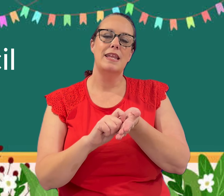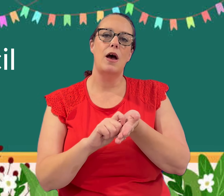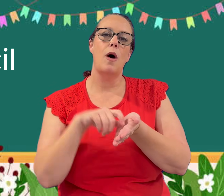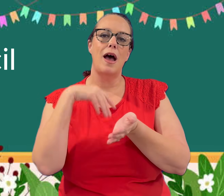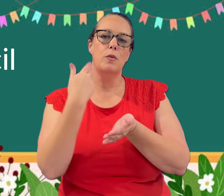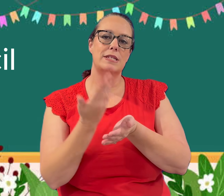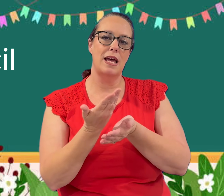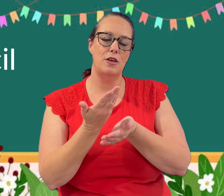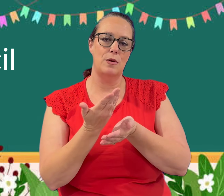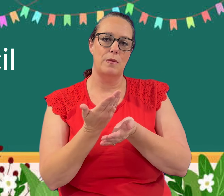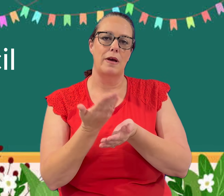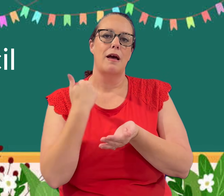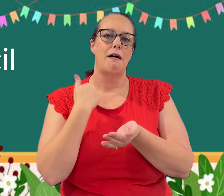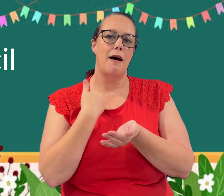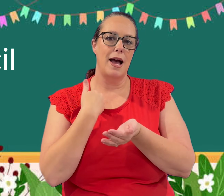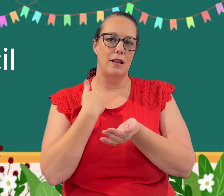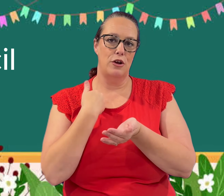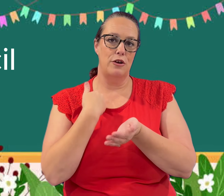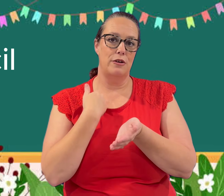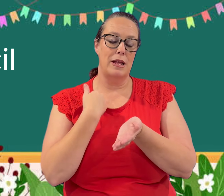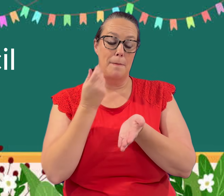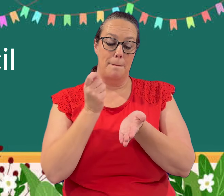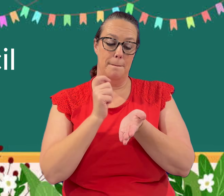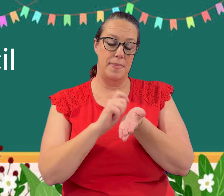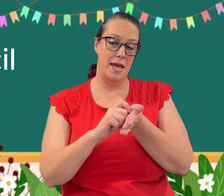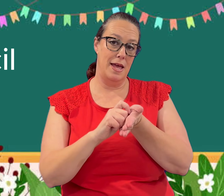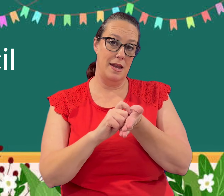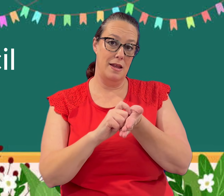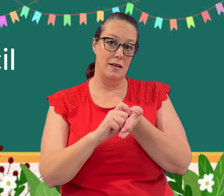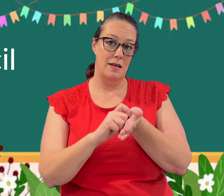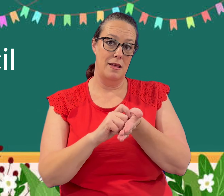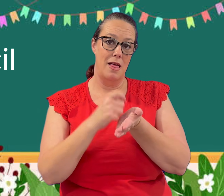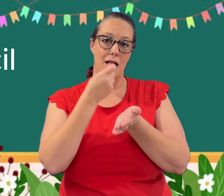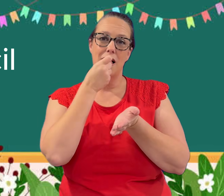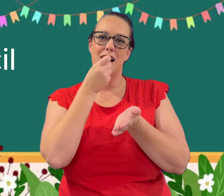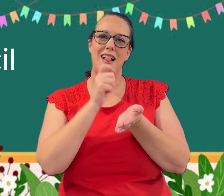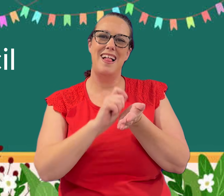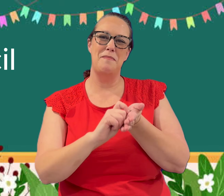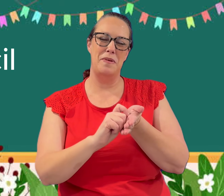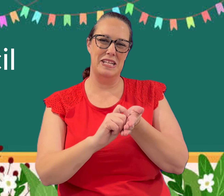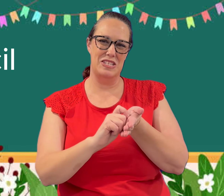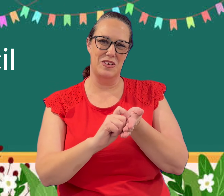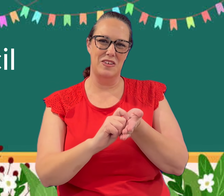Now, I will tell you, I learned pen and pencil.